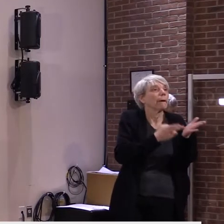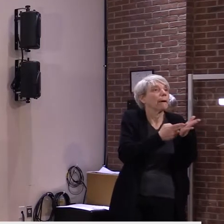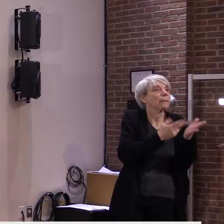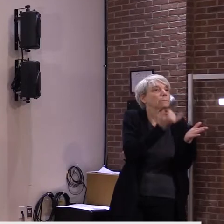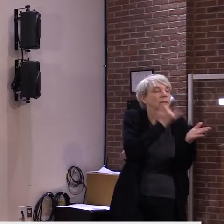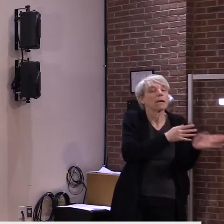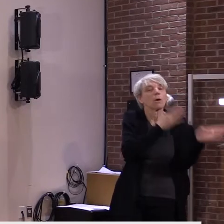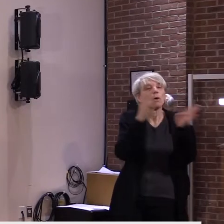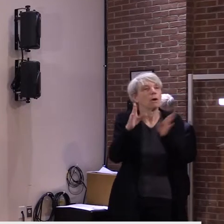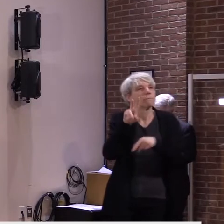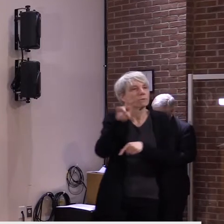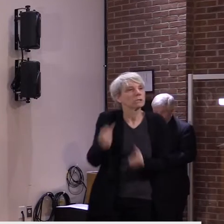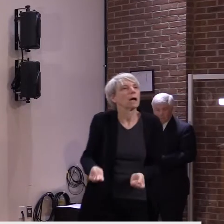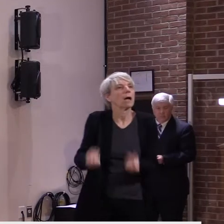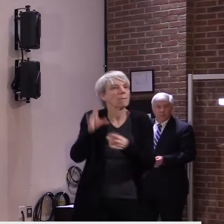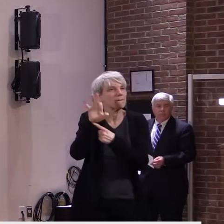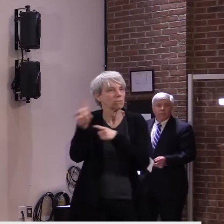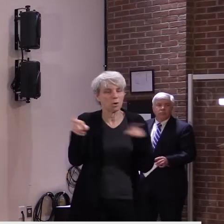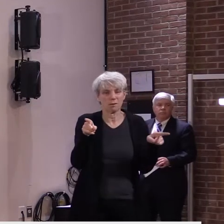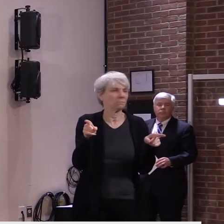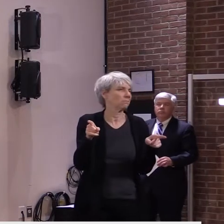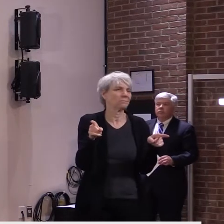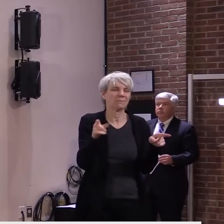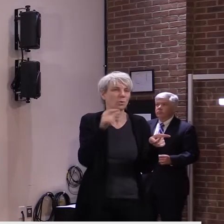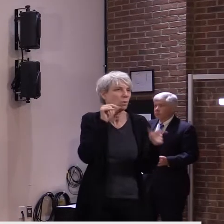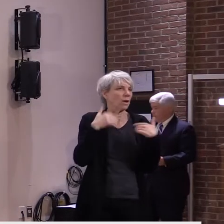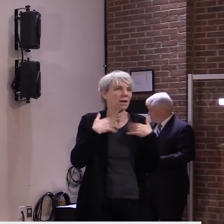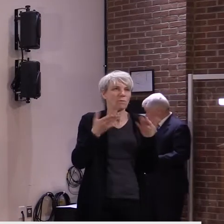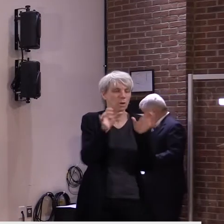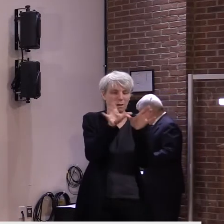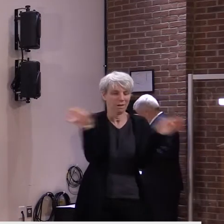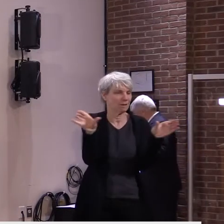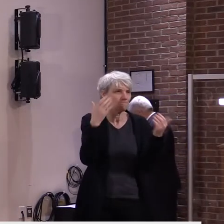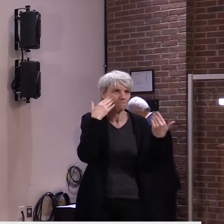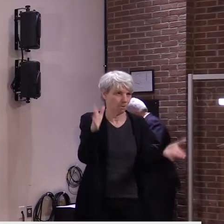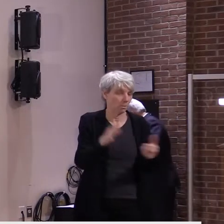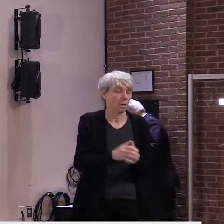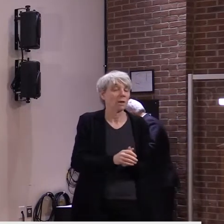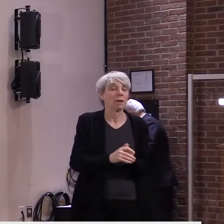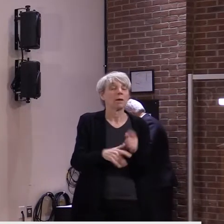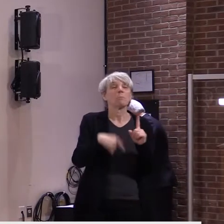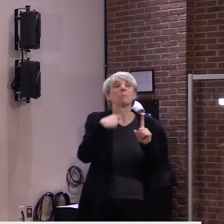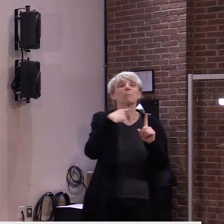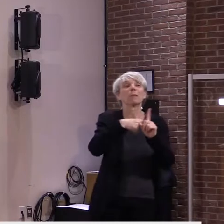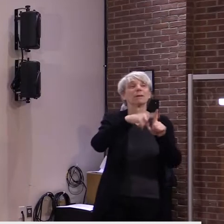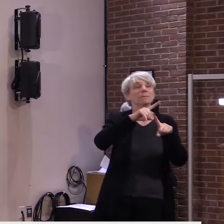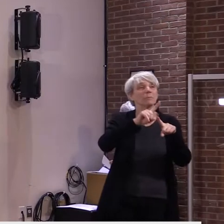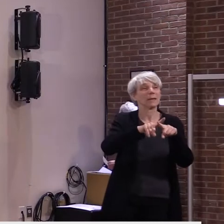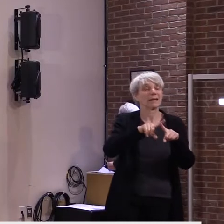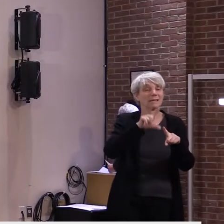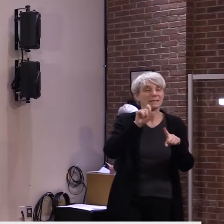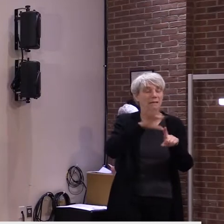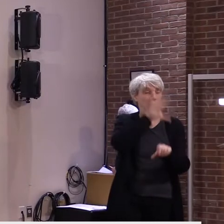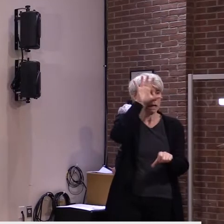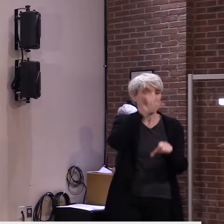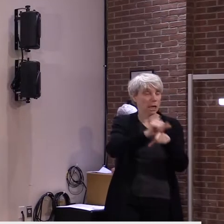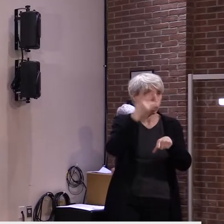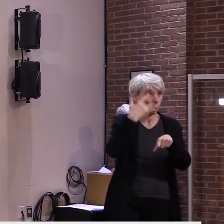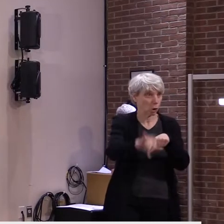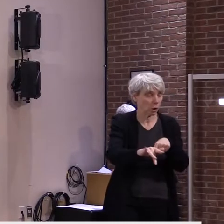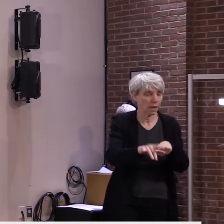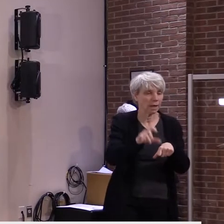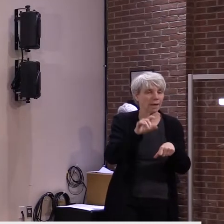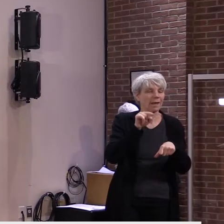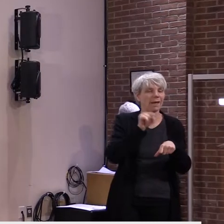system. But again, part of the issue too is it really all depends on when we catch the fraud. How do you